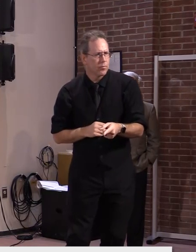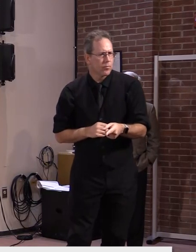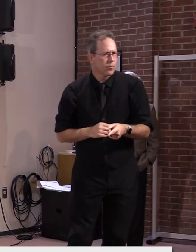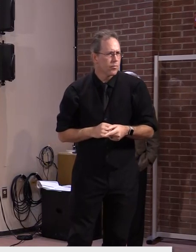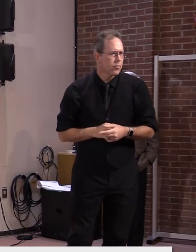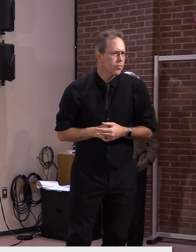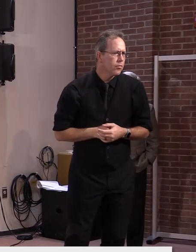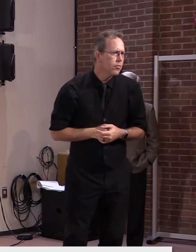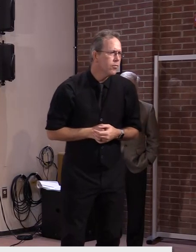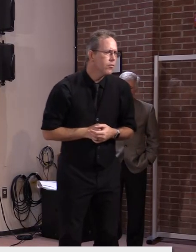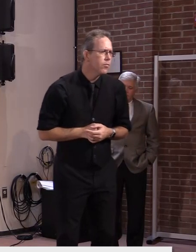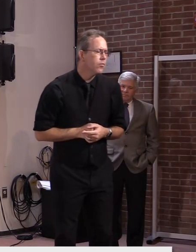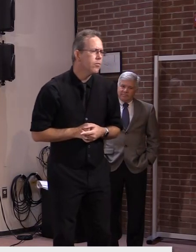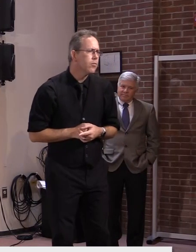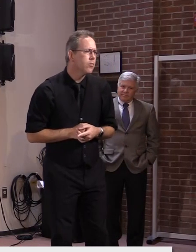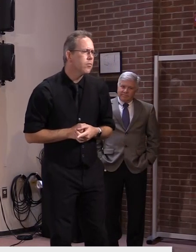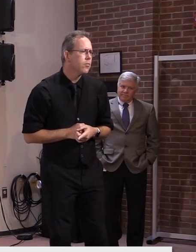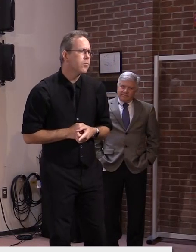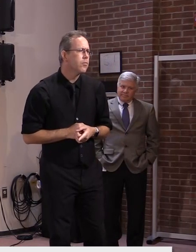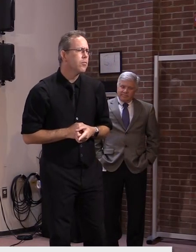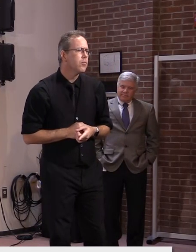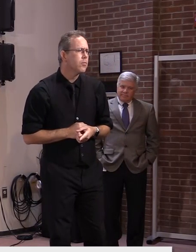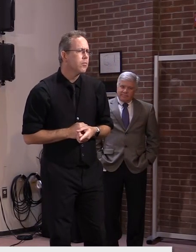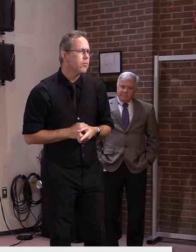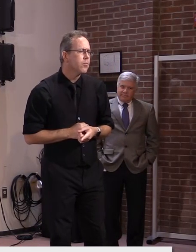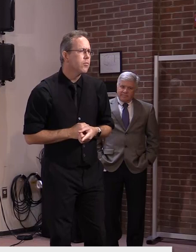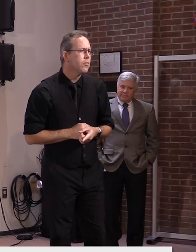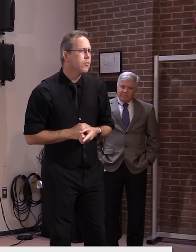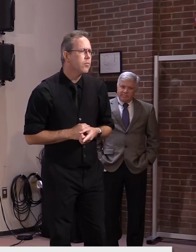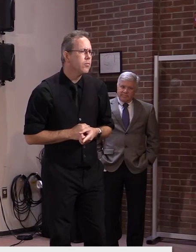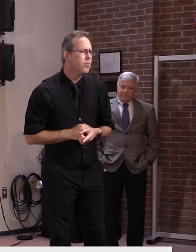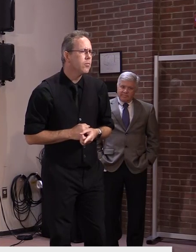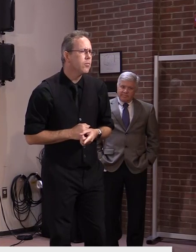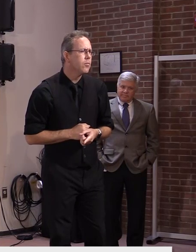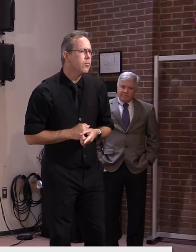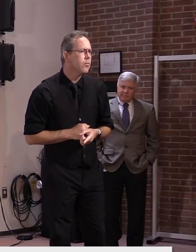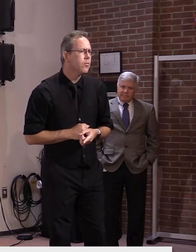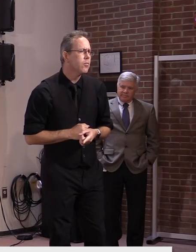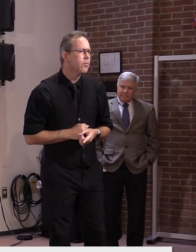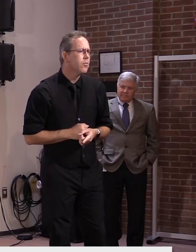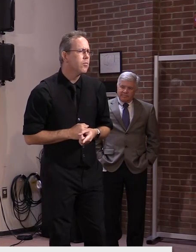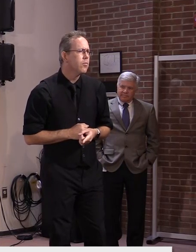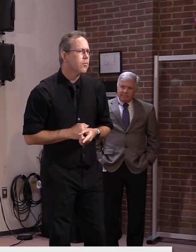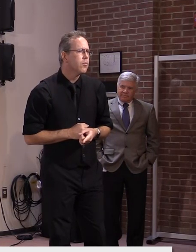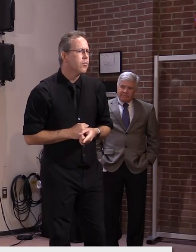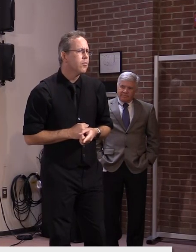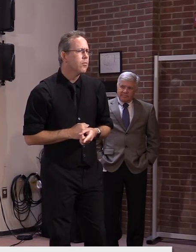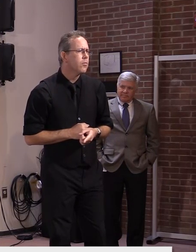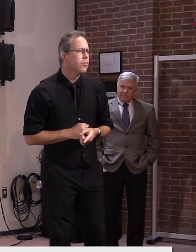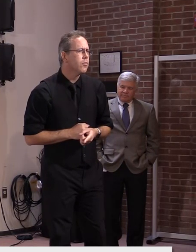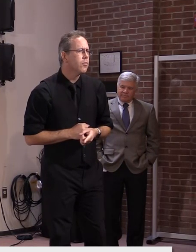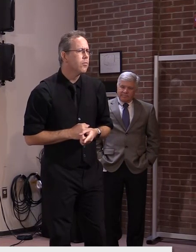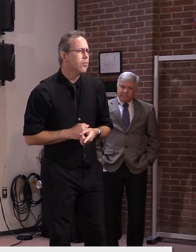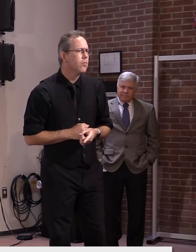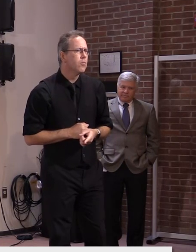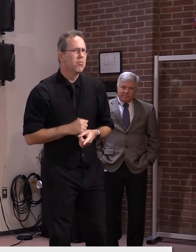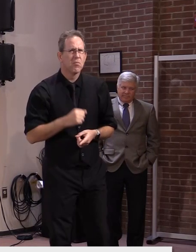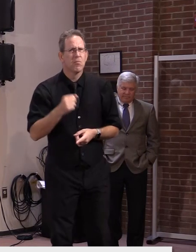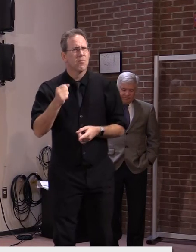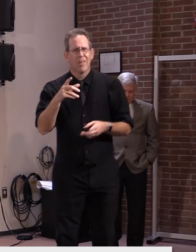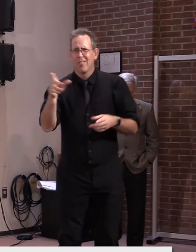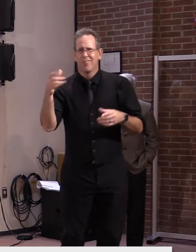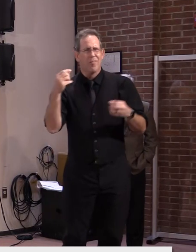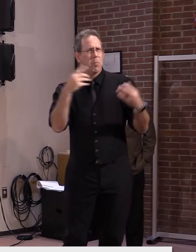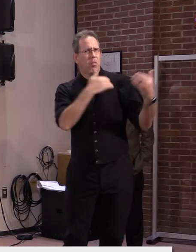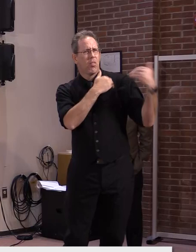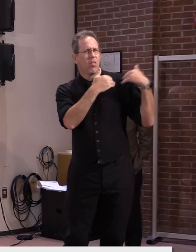are feel strongly that there should be a stronger mask mandate still. They're saying with the CDC guidance being